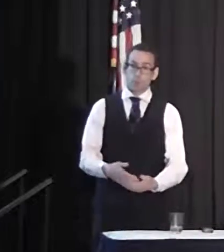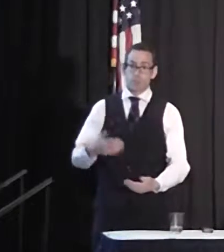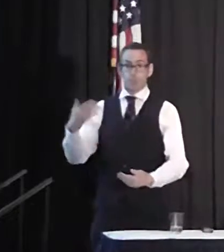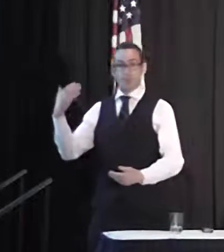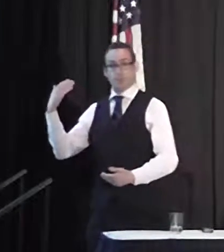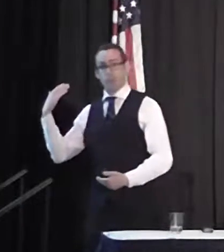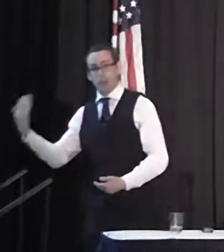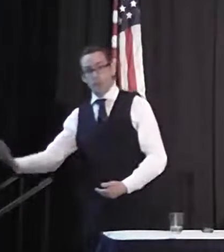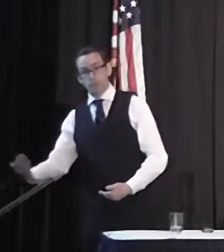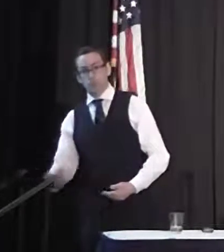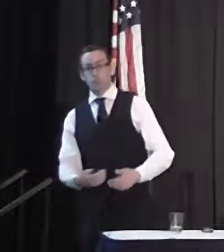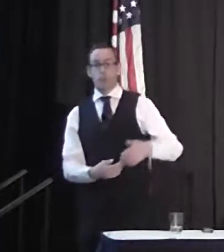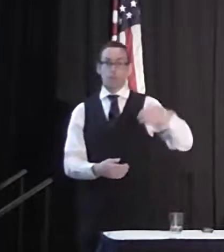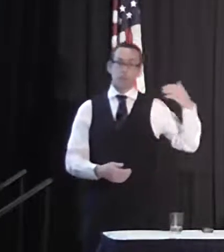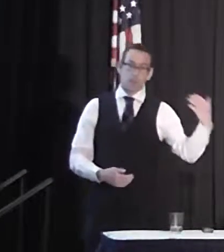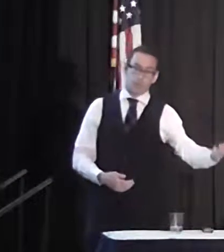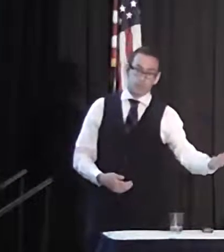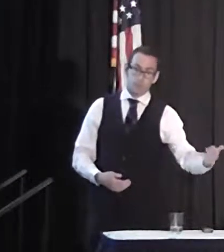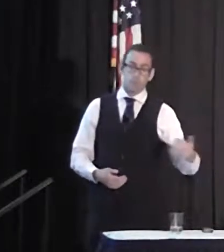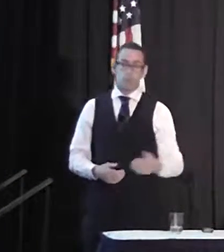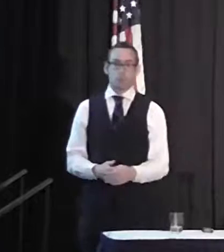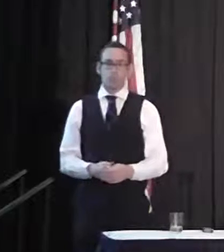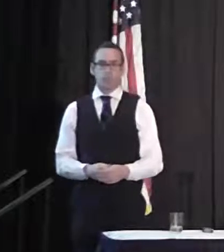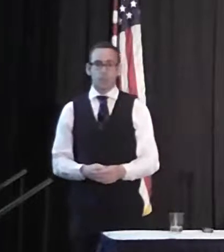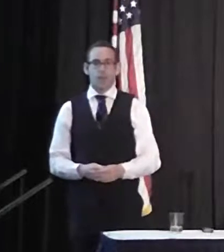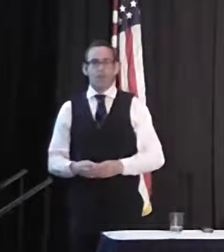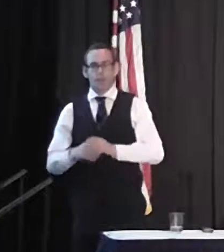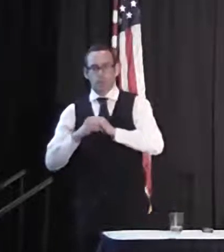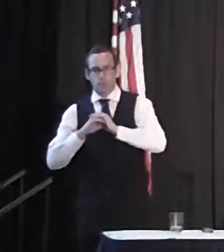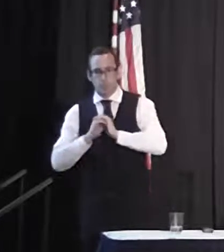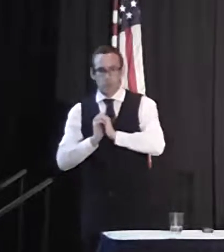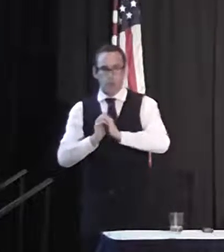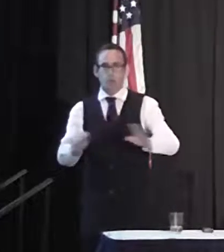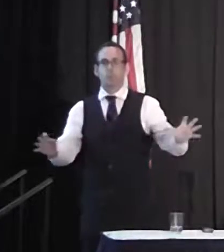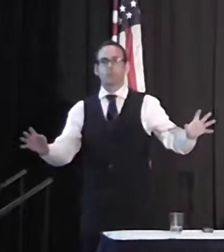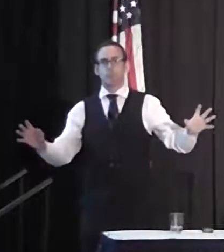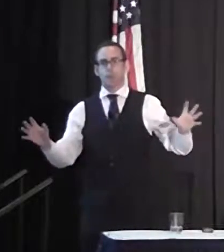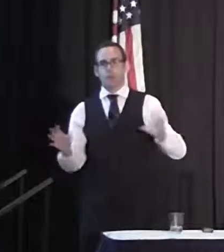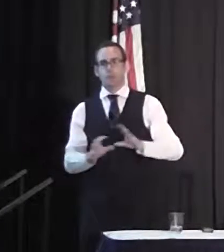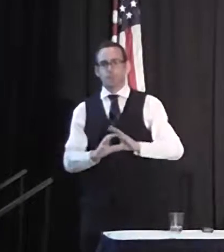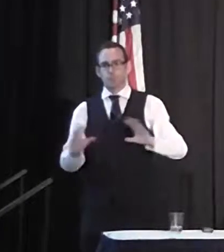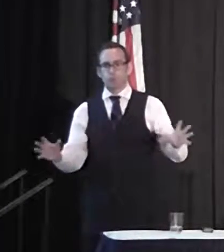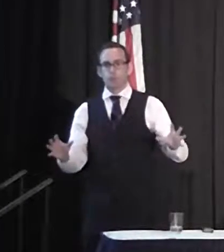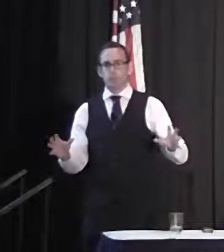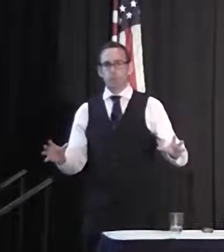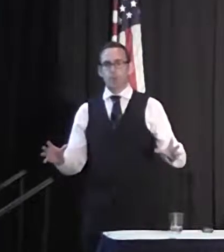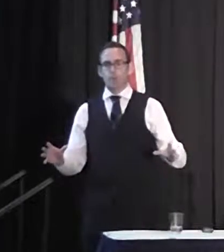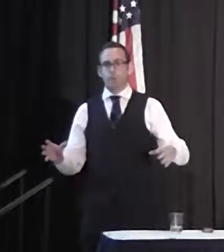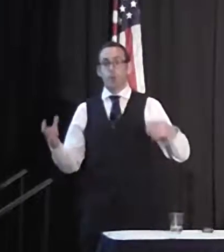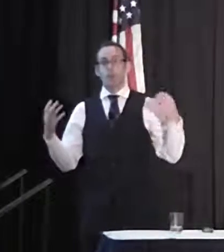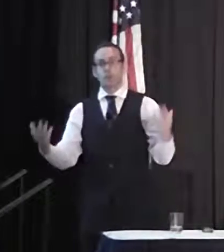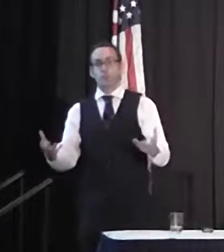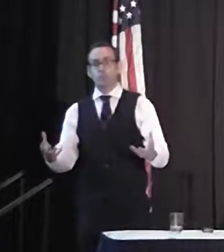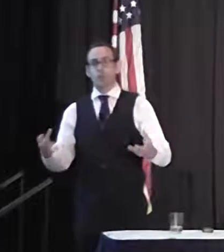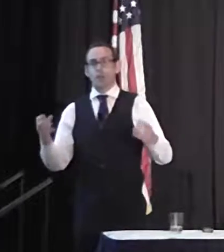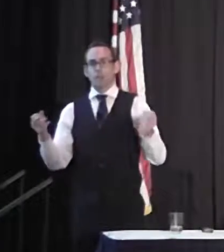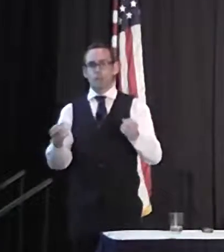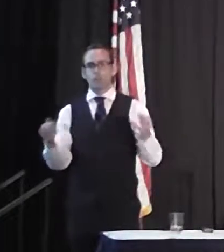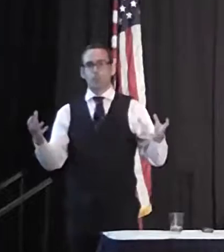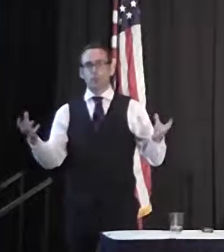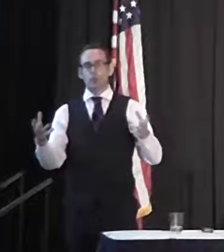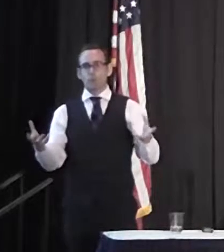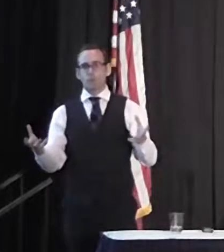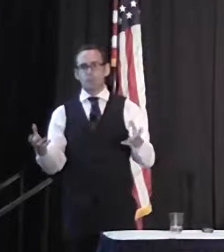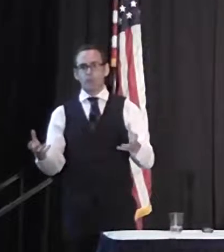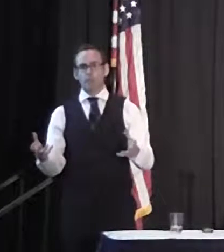approval process. You have to get a license from FERC. You get a license from the Department of Energy. That costs, you know, hundreds of thousands of dollars to apply for. So to do that, it